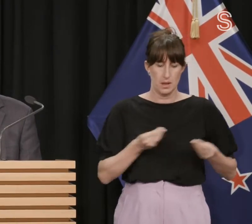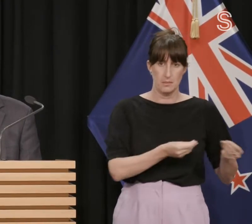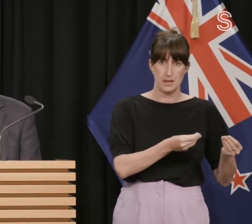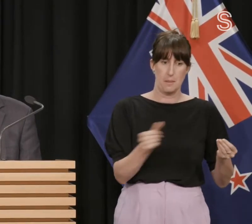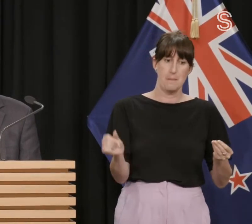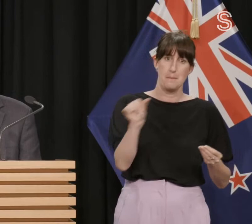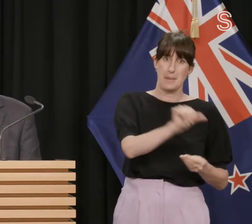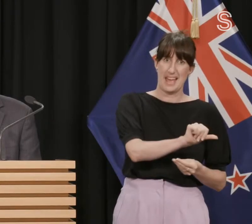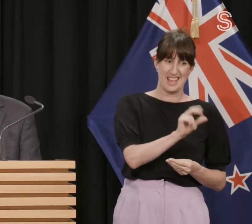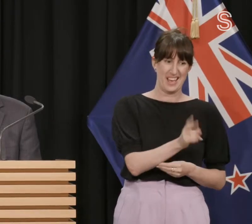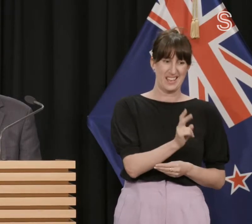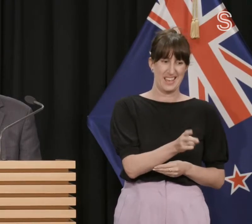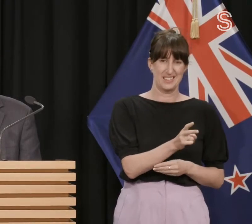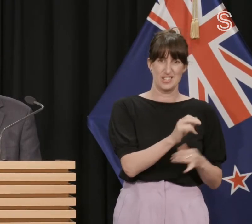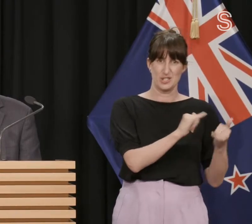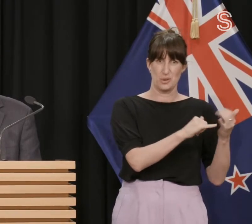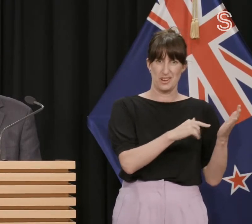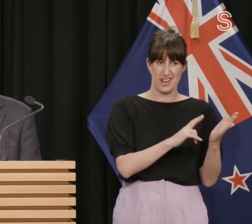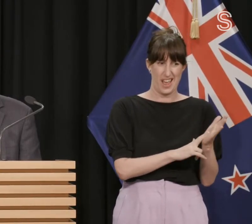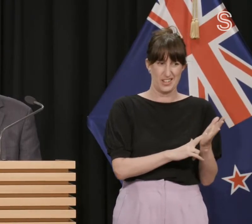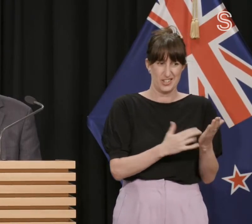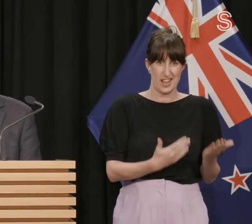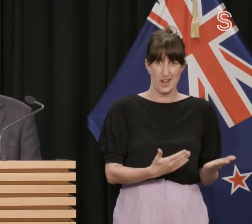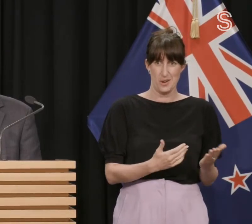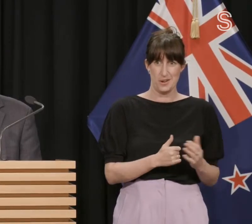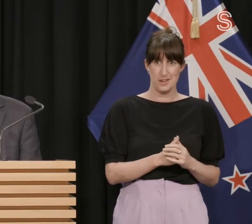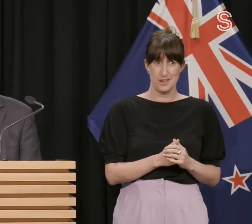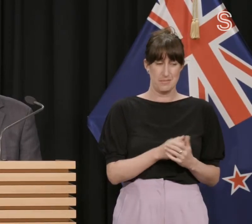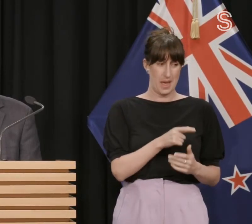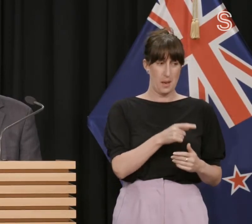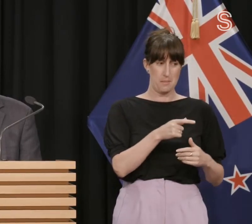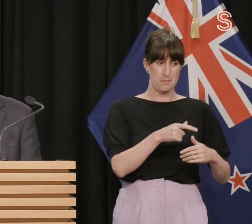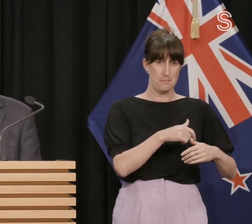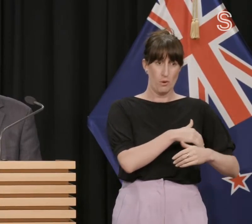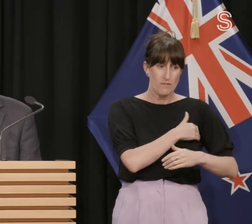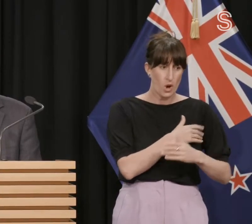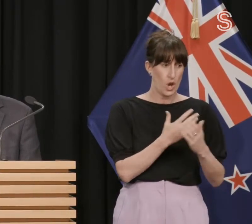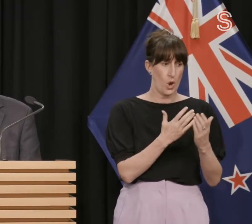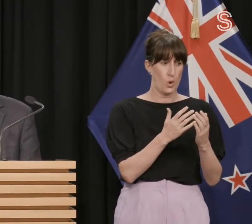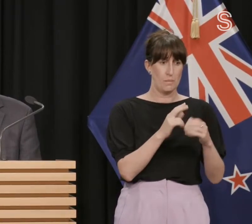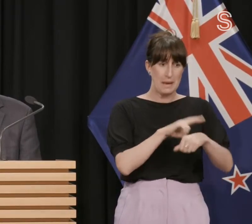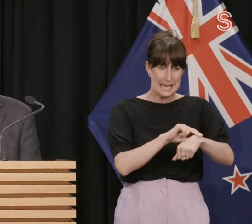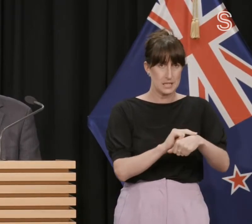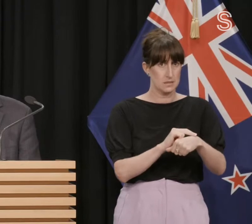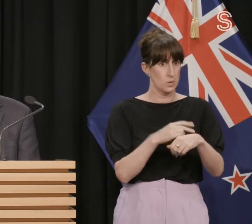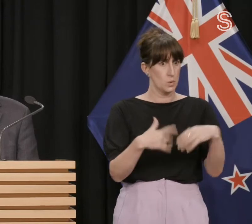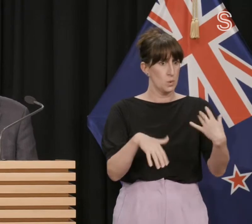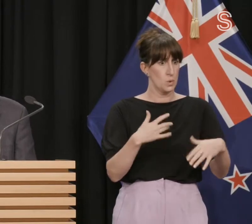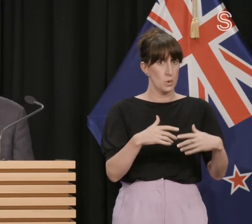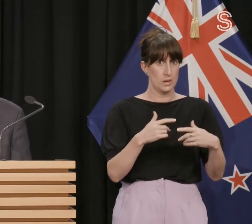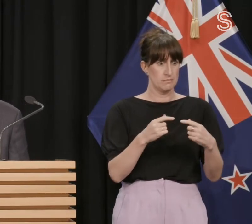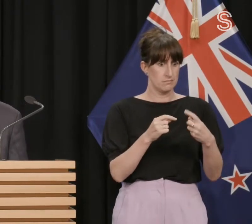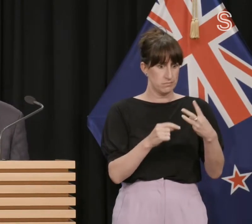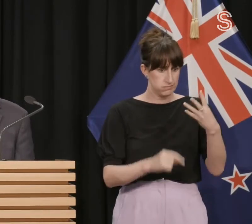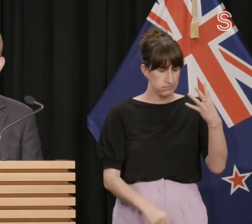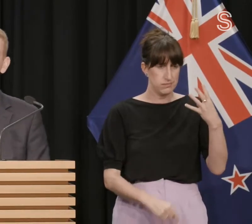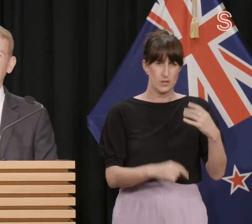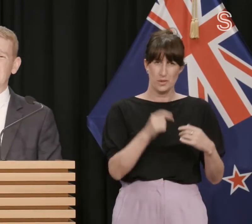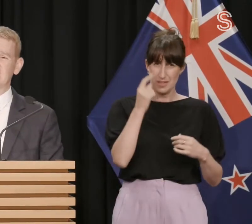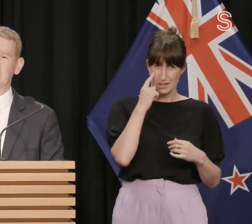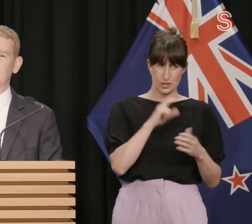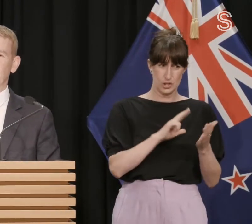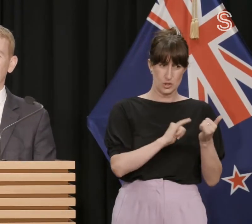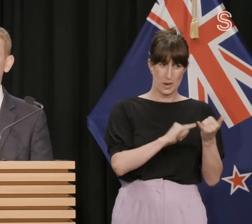Now it's come back to him. And it has been, you know, a portfolio with a lot going on in it. What is it about Stuart that you think he will be able to, you know, perform in this role? Well, as